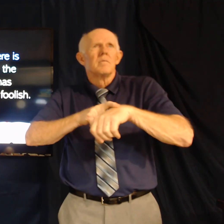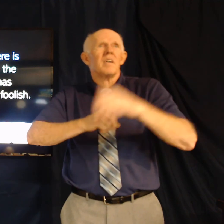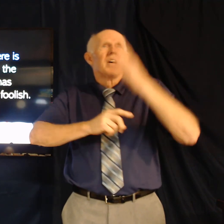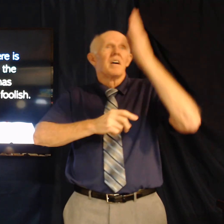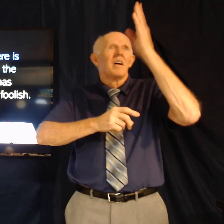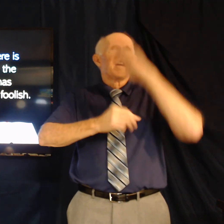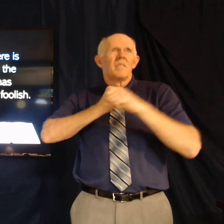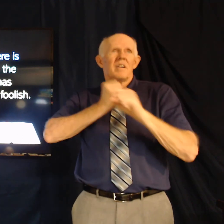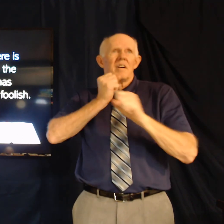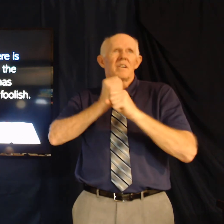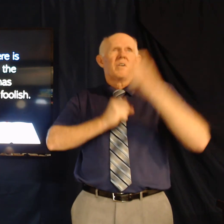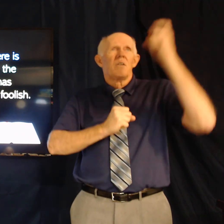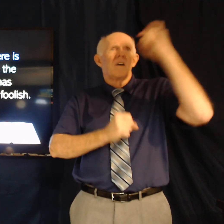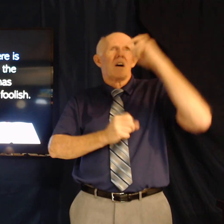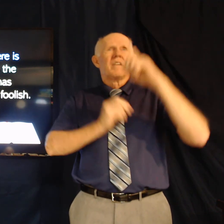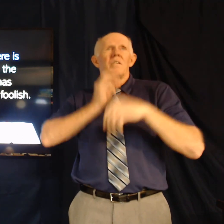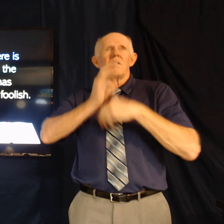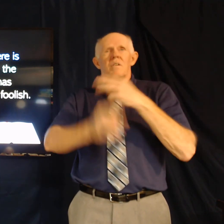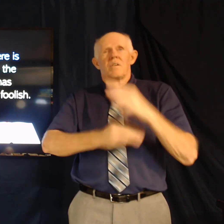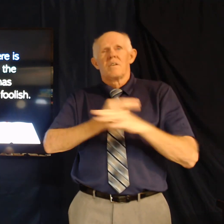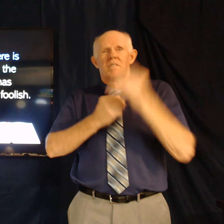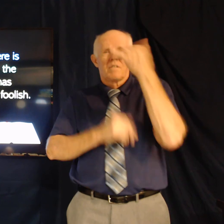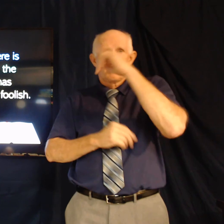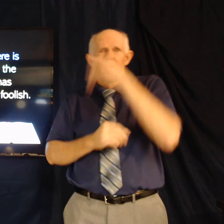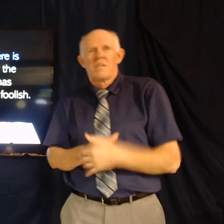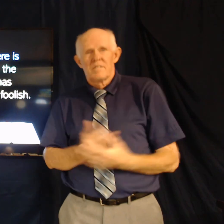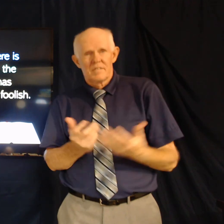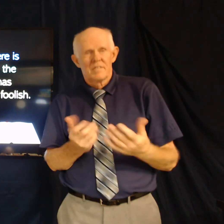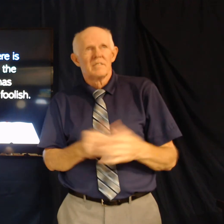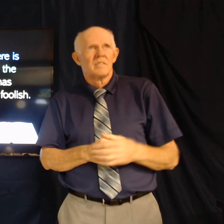time? God has made the wisdom of the world foolish.